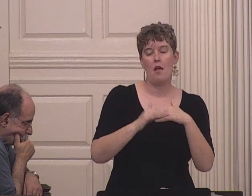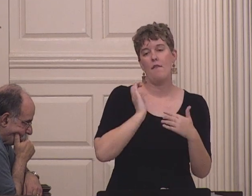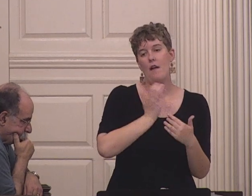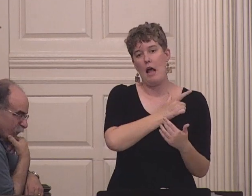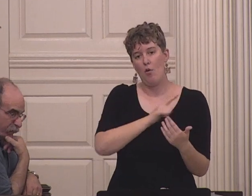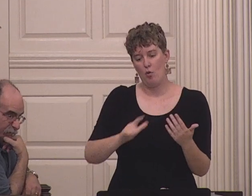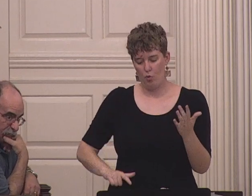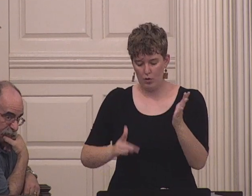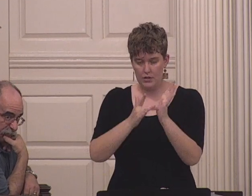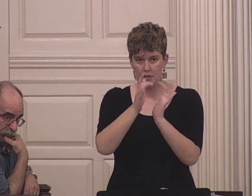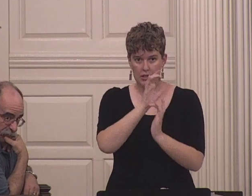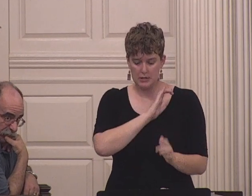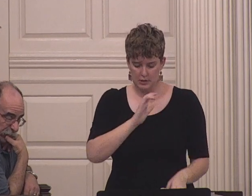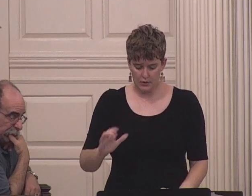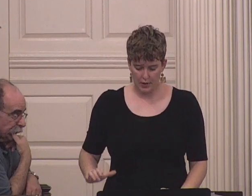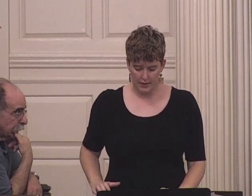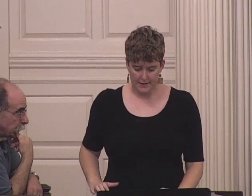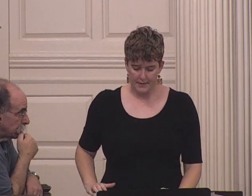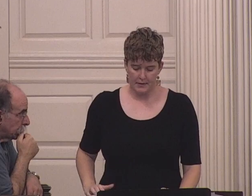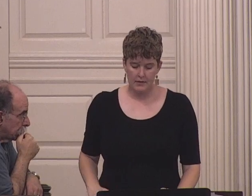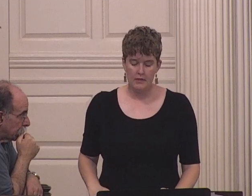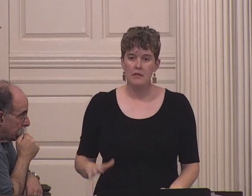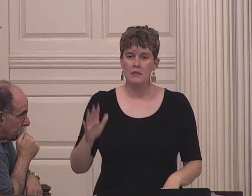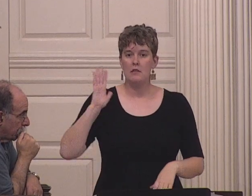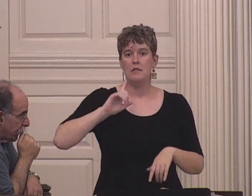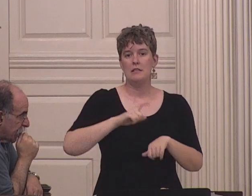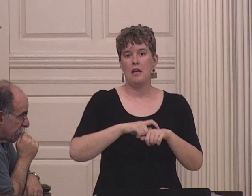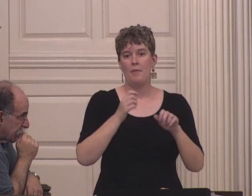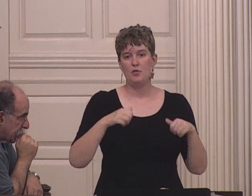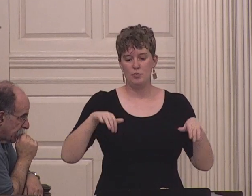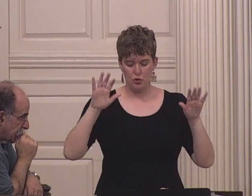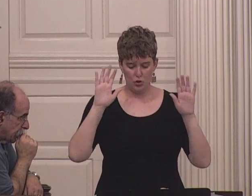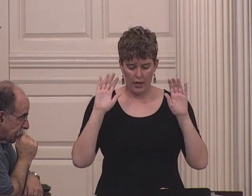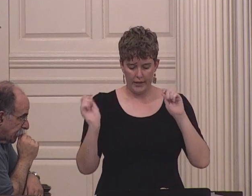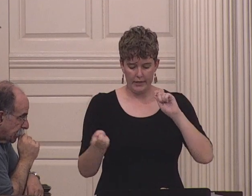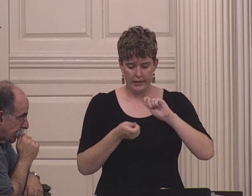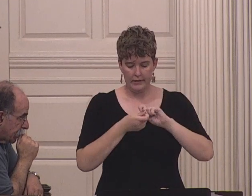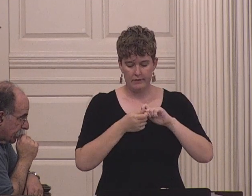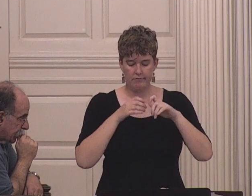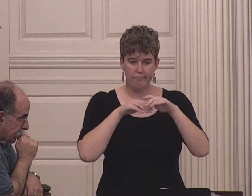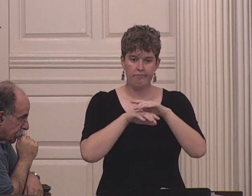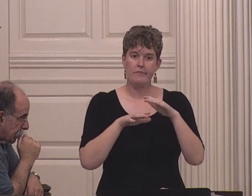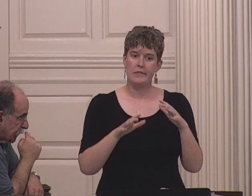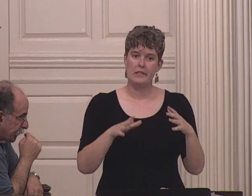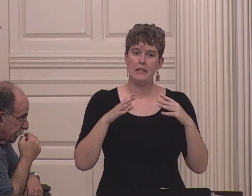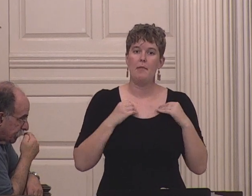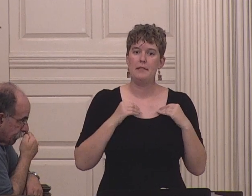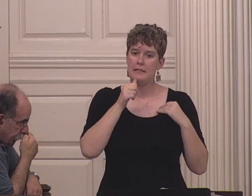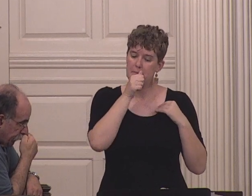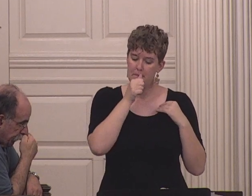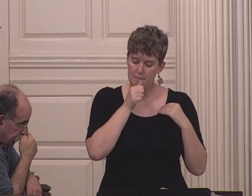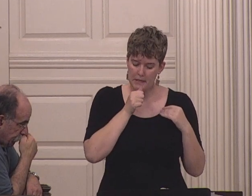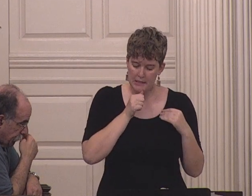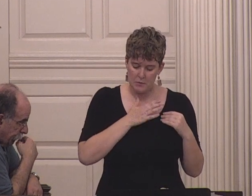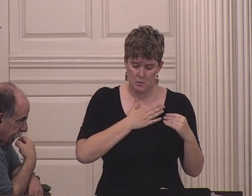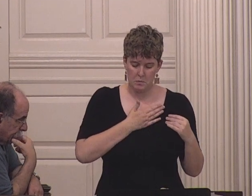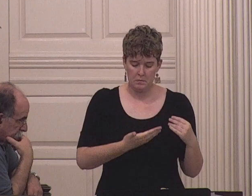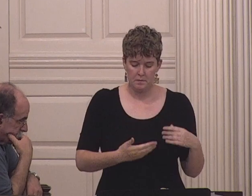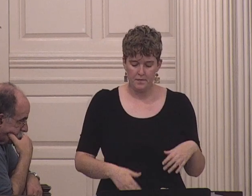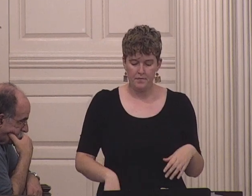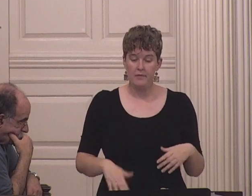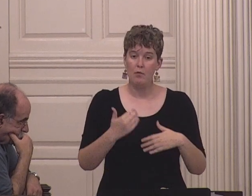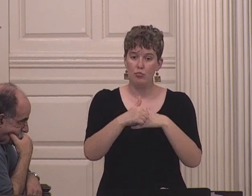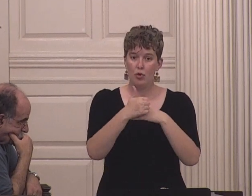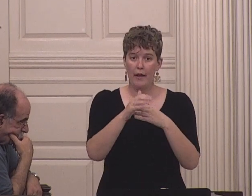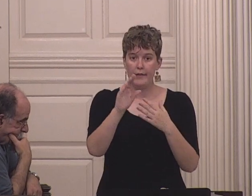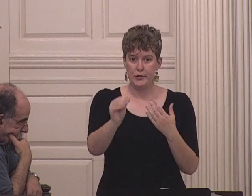Lord Jesus Christ. At the time he was betrayed and entered willingly into his passion, he took bread and, giving